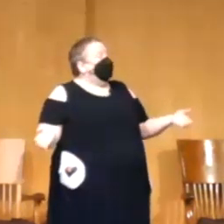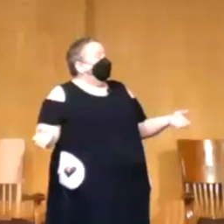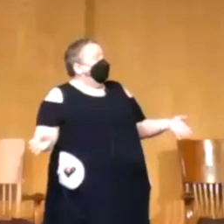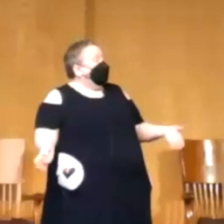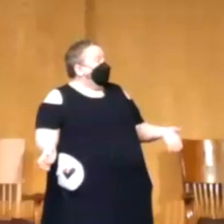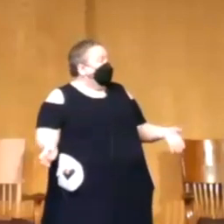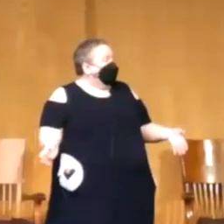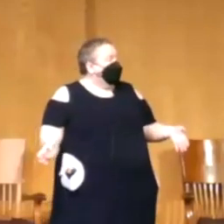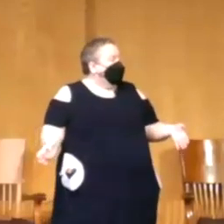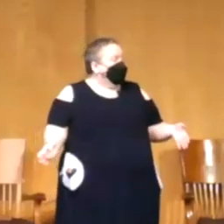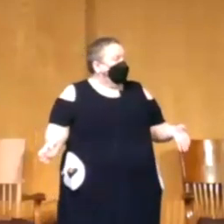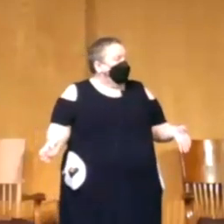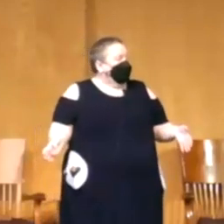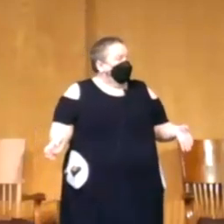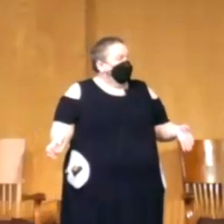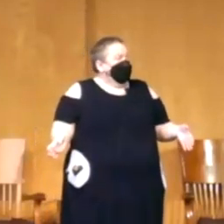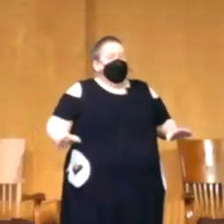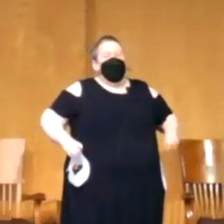even mean.